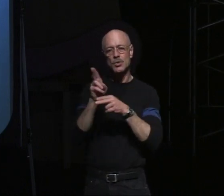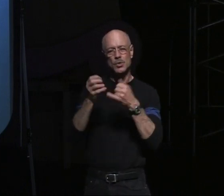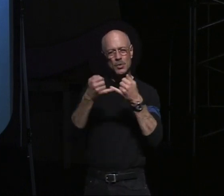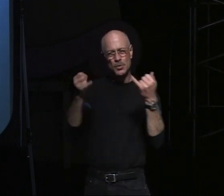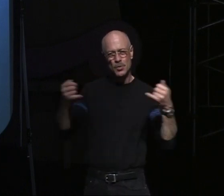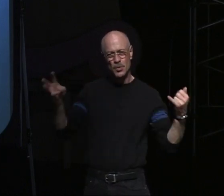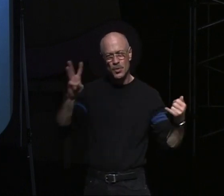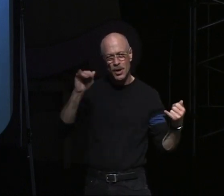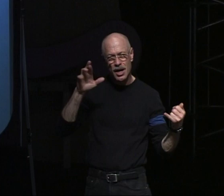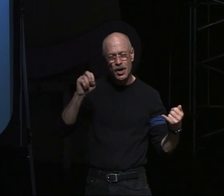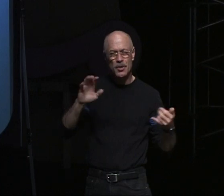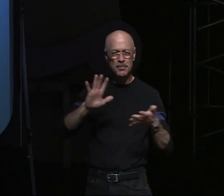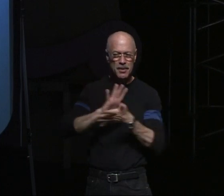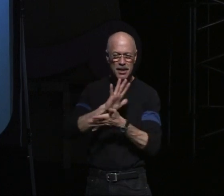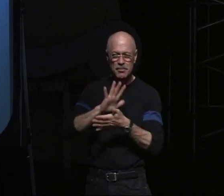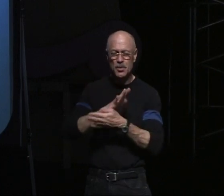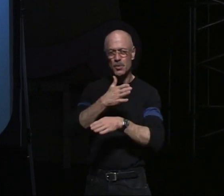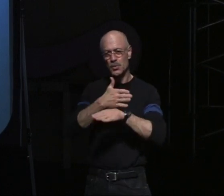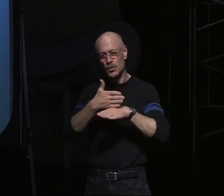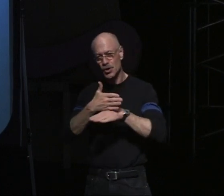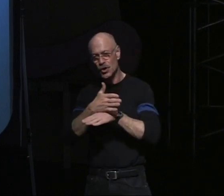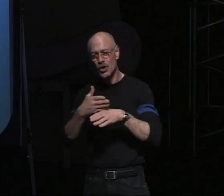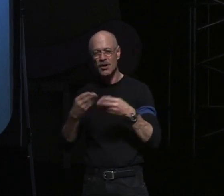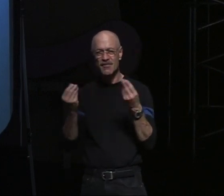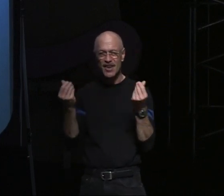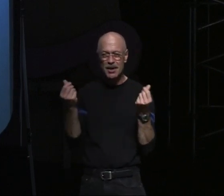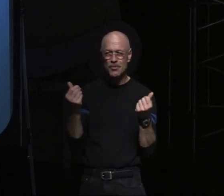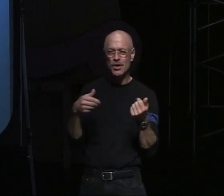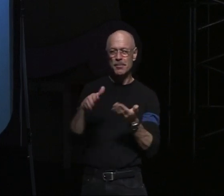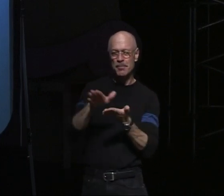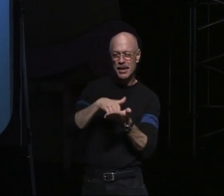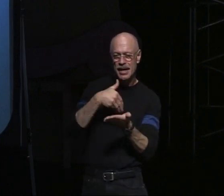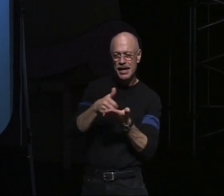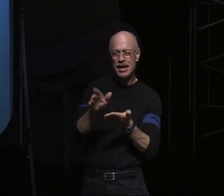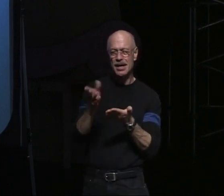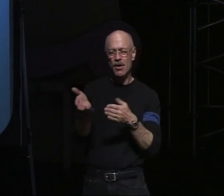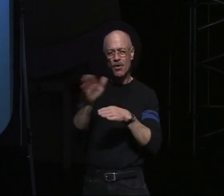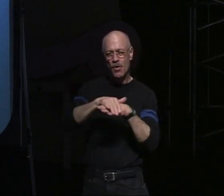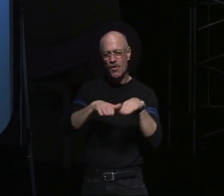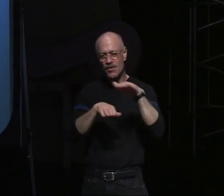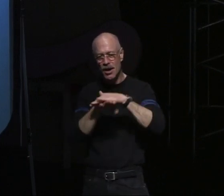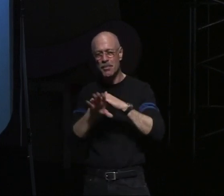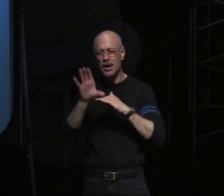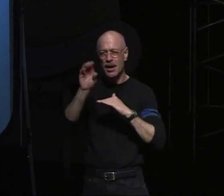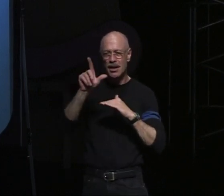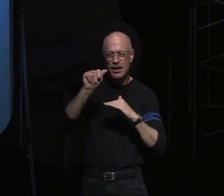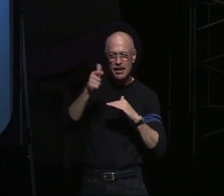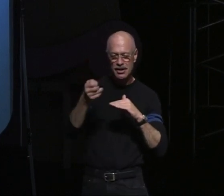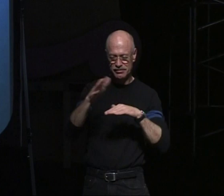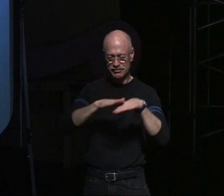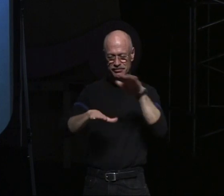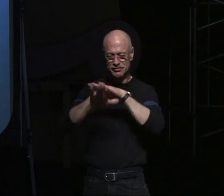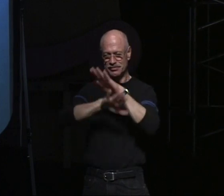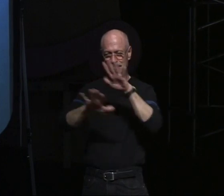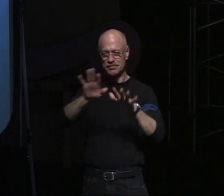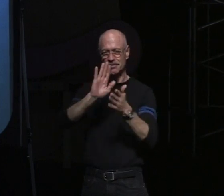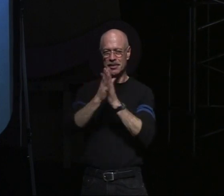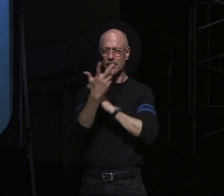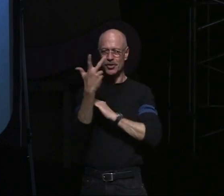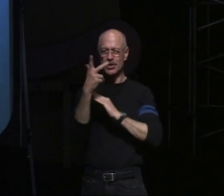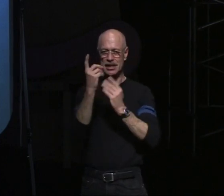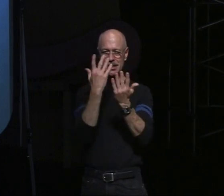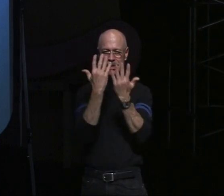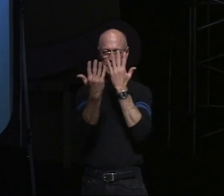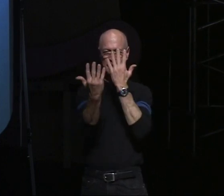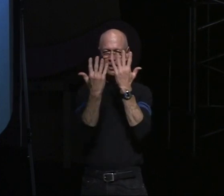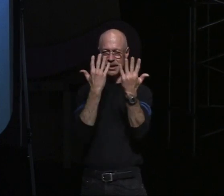mixed media, and mixed media has influenced my work with Devia. I work mostly with wire and paper,